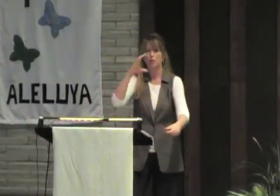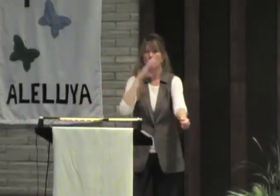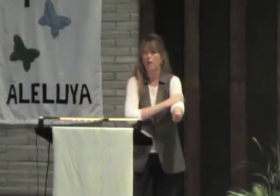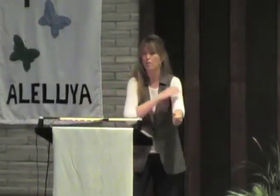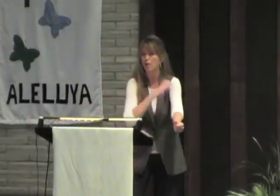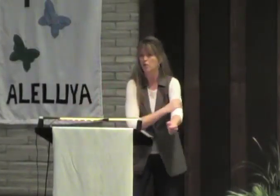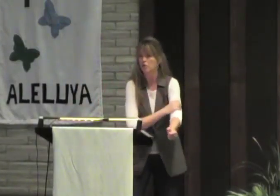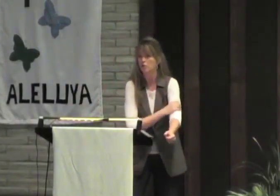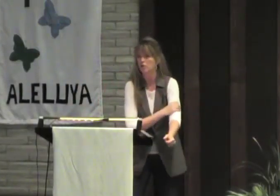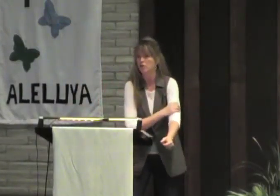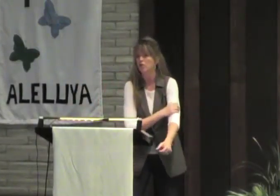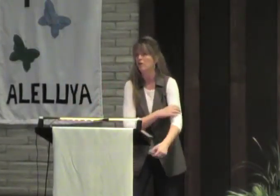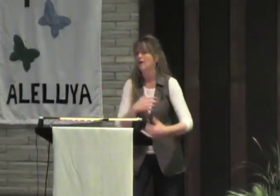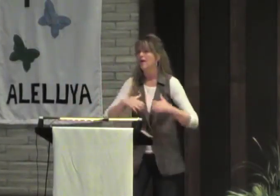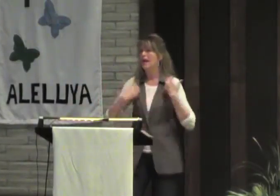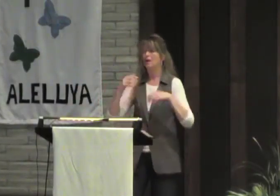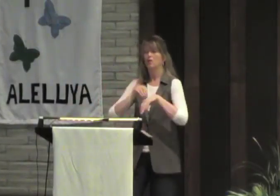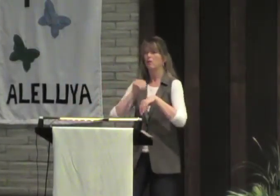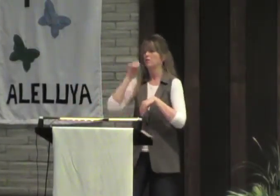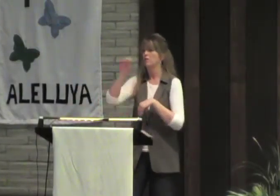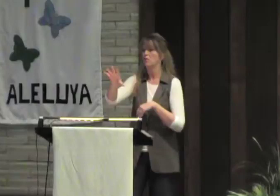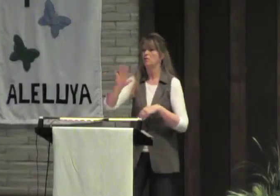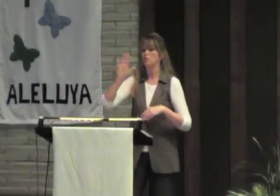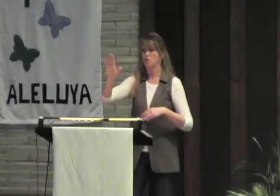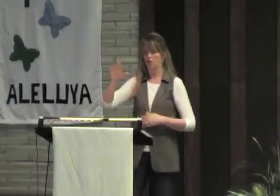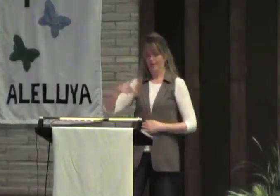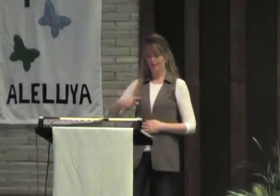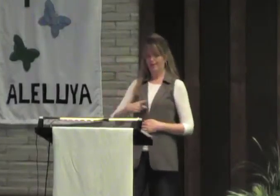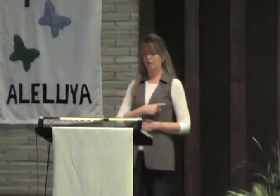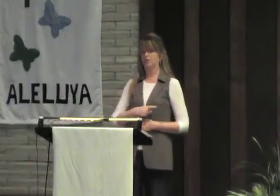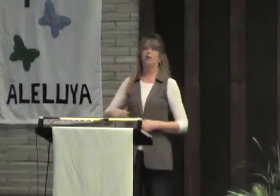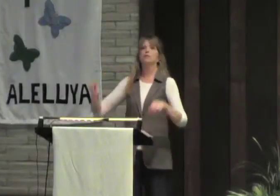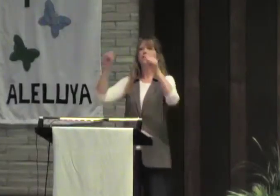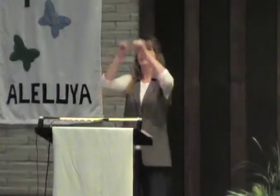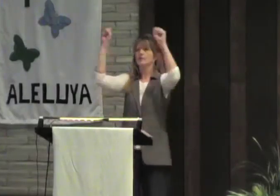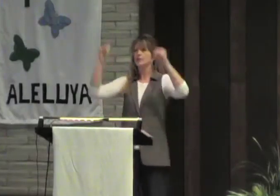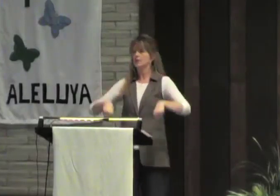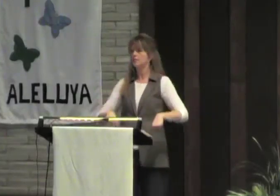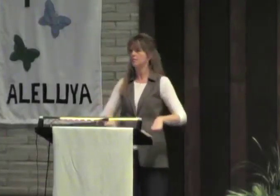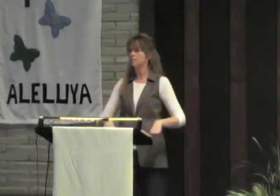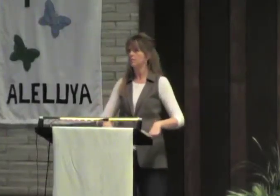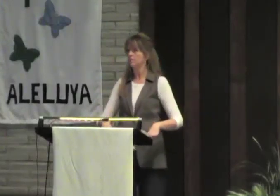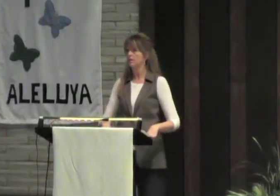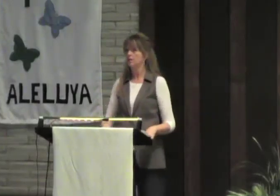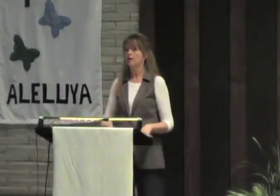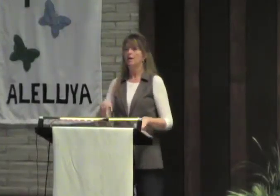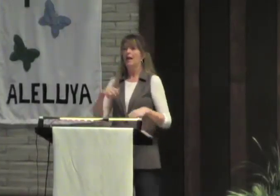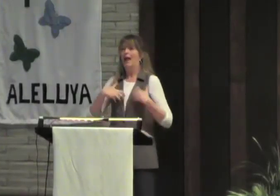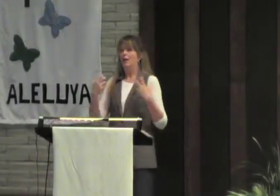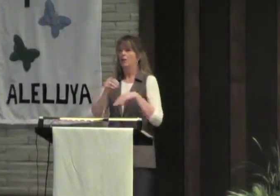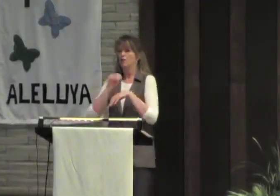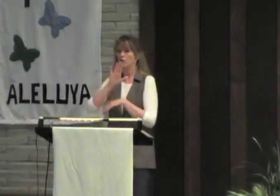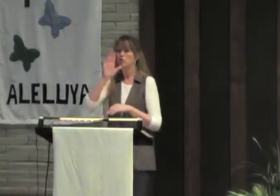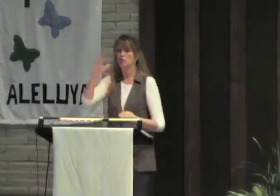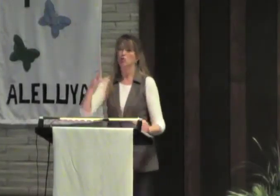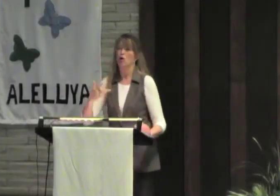Anger influences your blood pressure. It affects your digestive system.